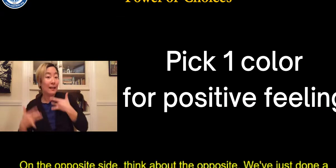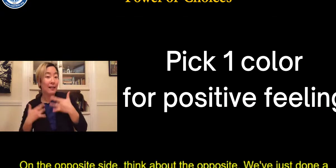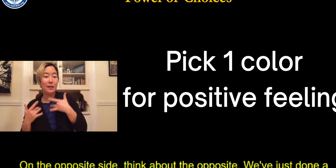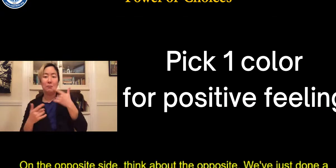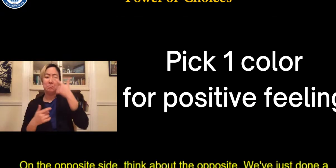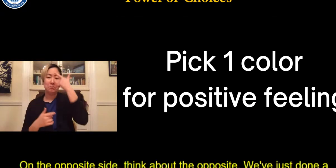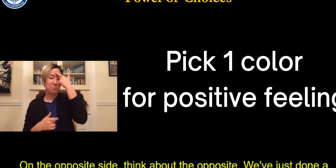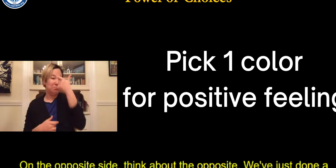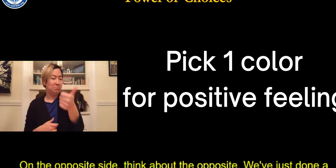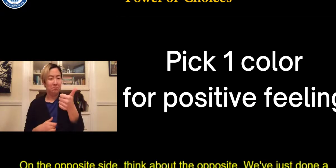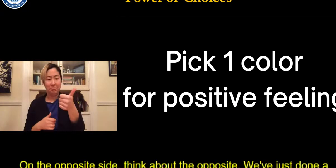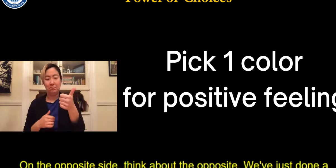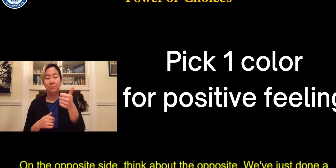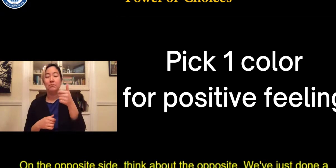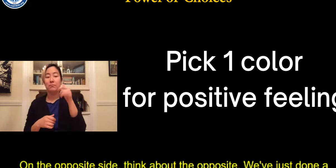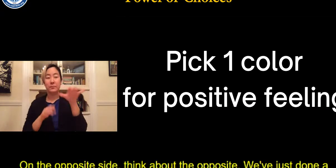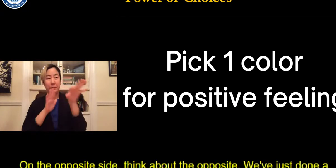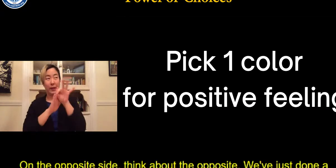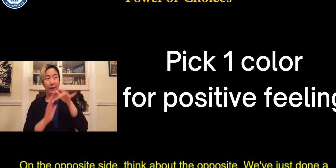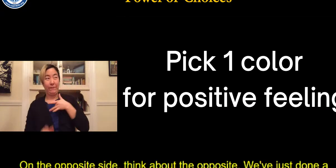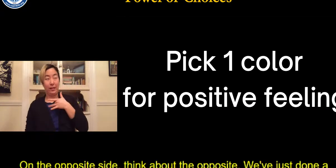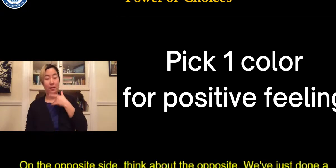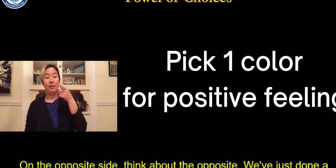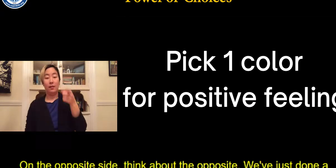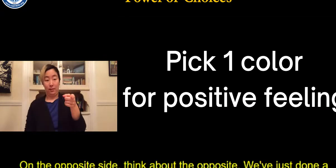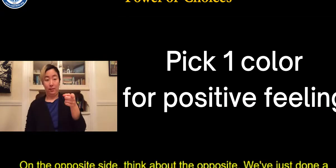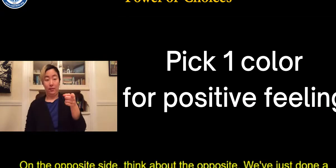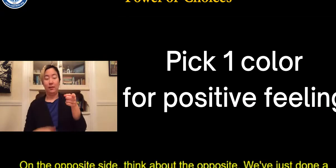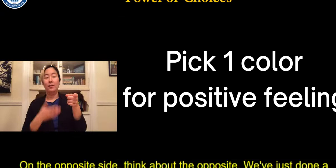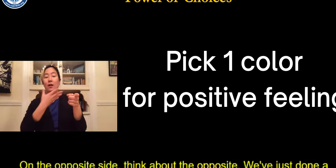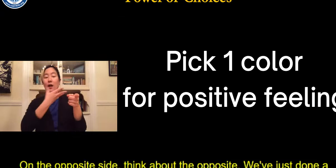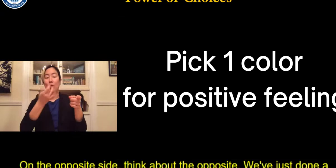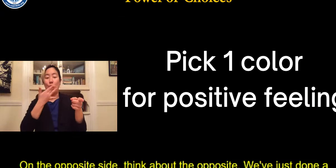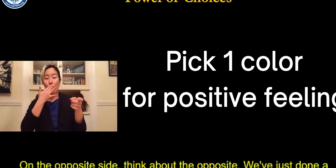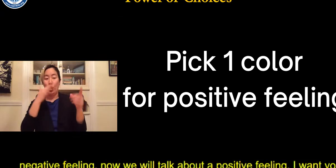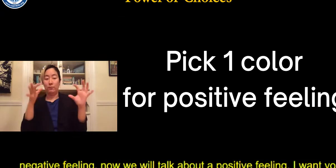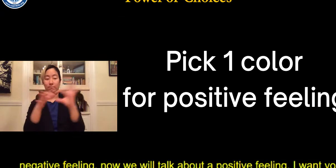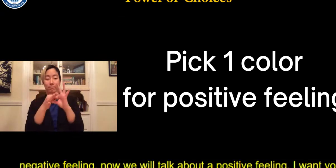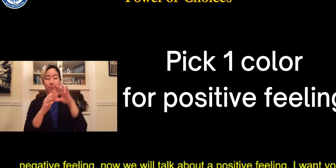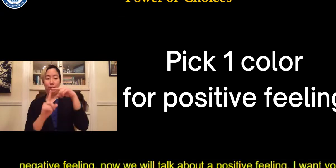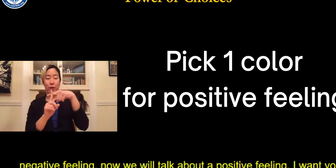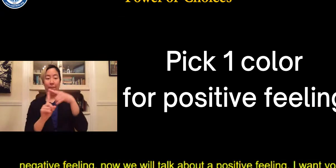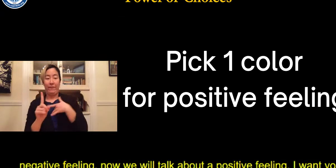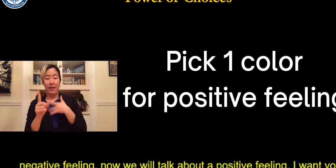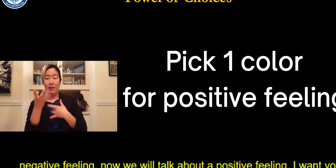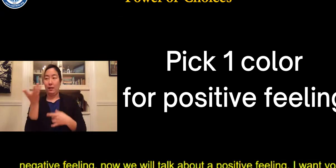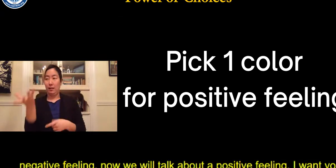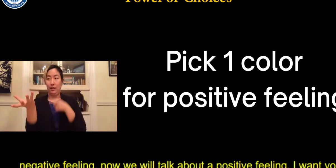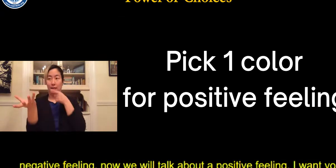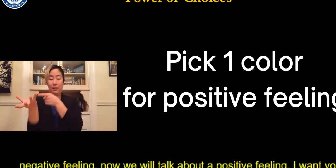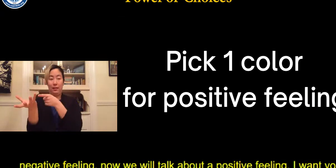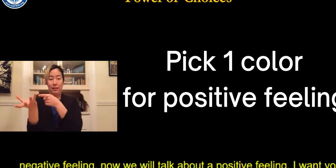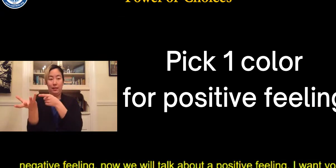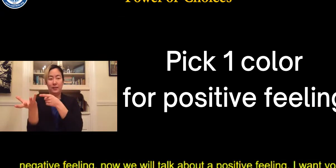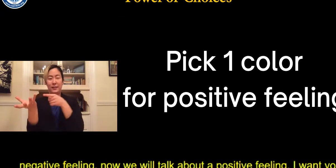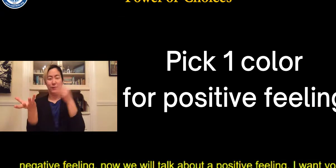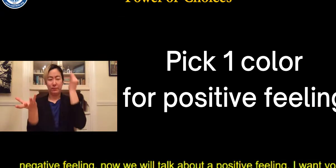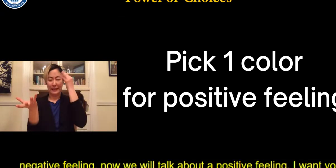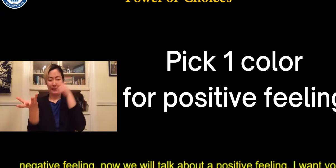positive. So my feeling will be calm, and I'm going to pick a color for that. Your feeling can be